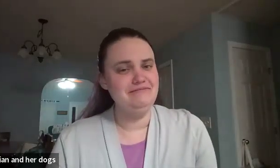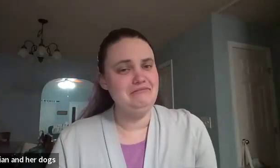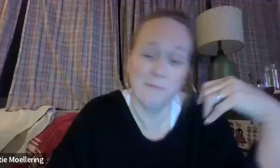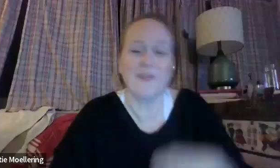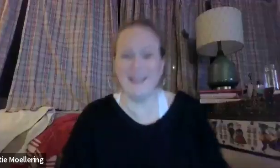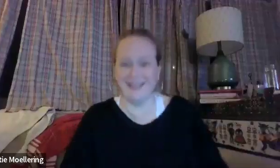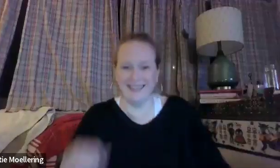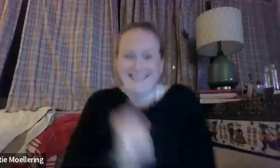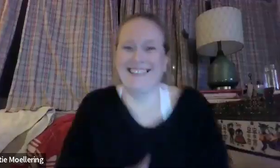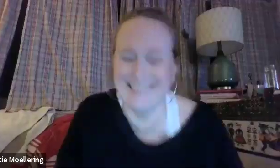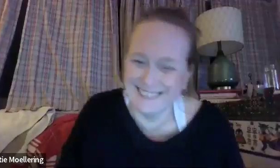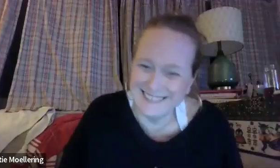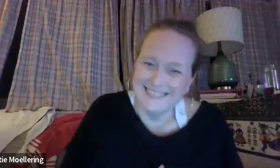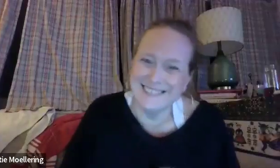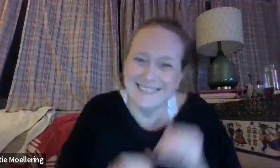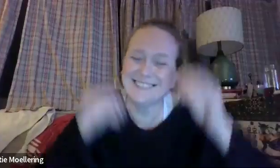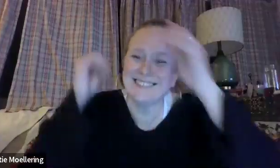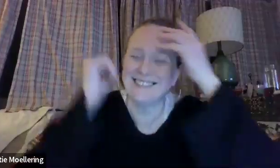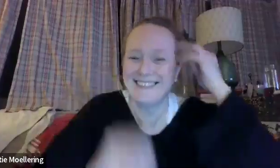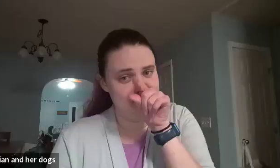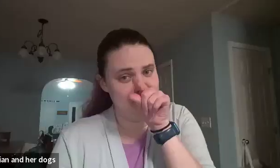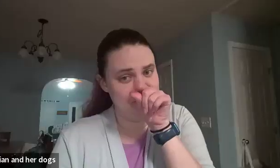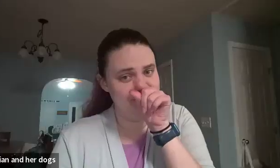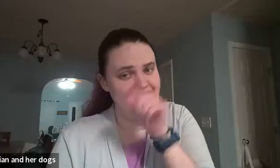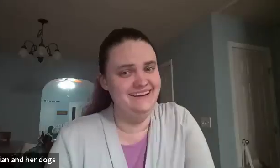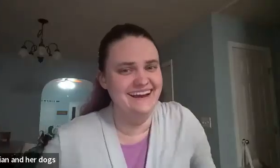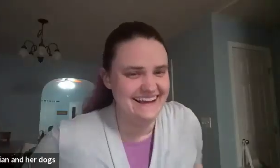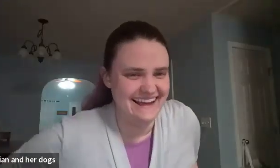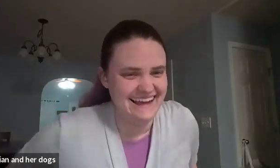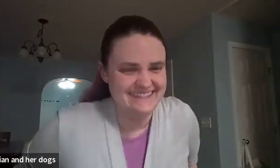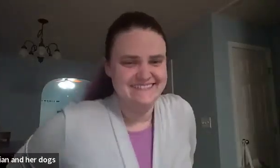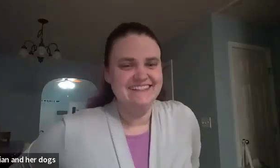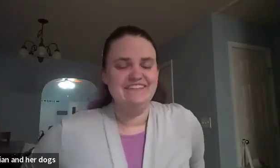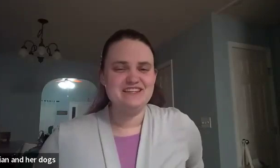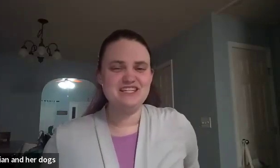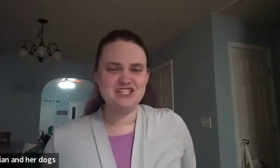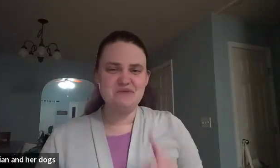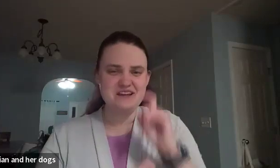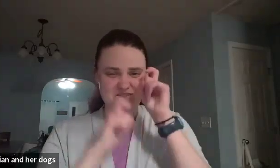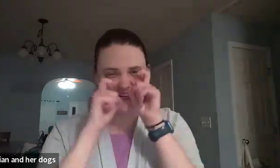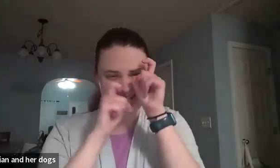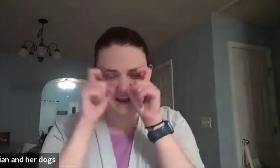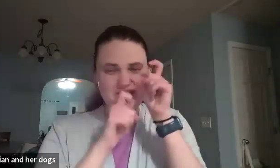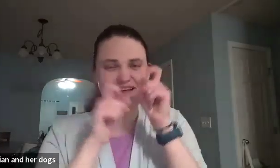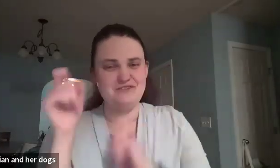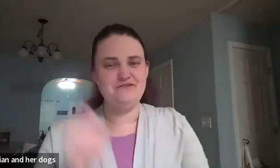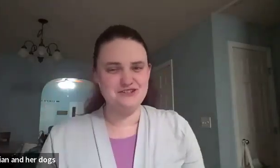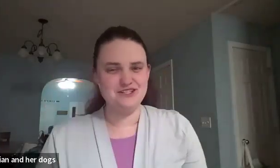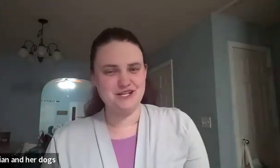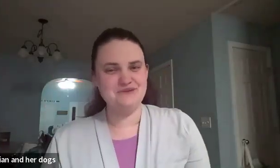true. there's some really ugly birds and you still got birds. This it's just the way your face, I feel like your facial expression